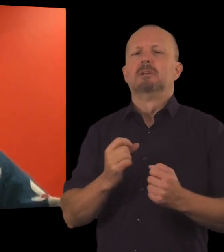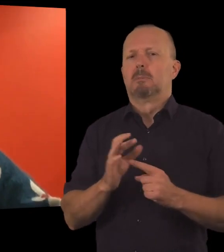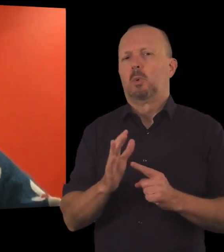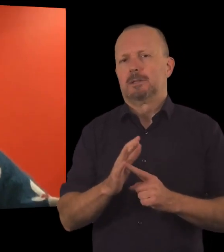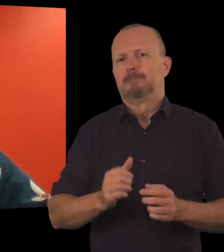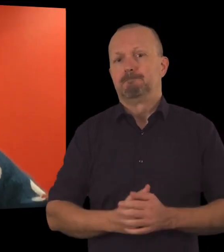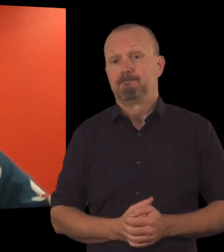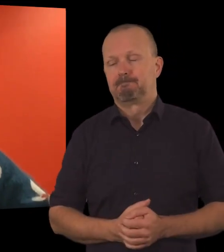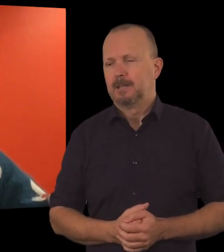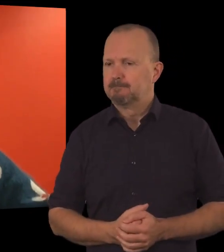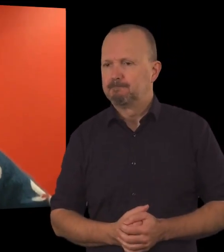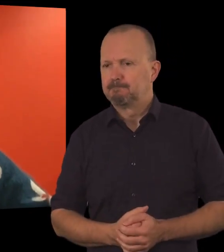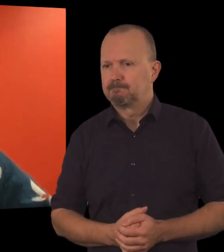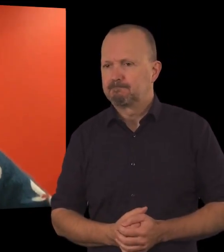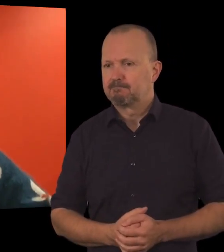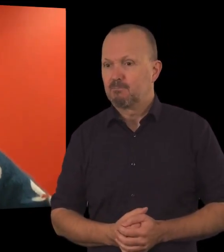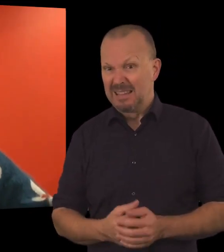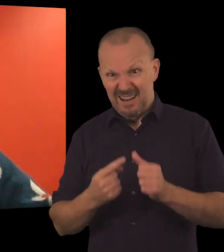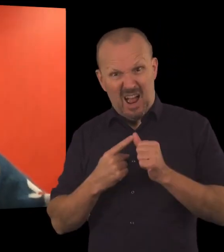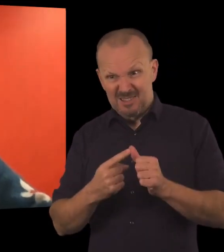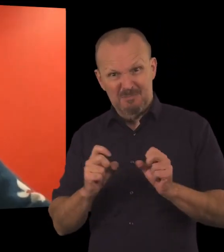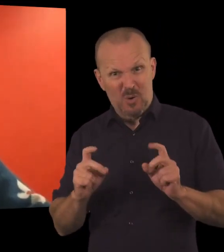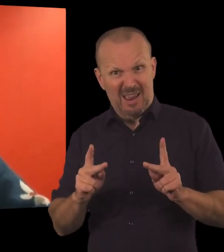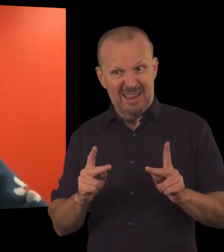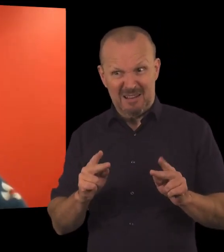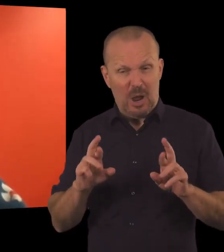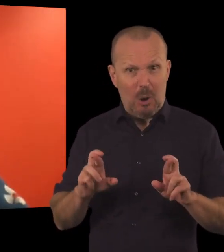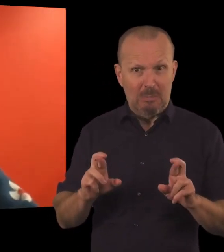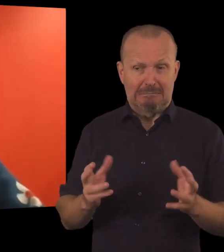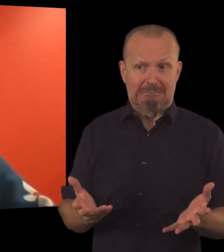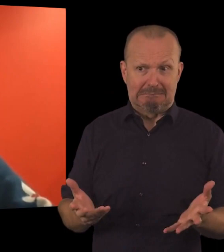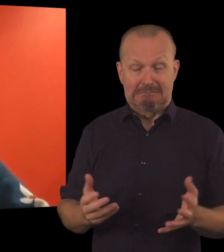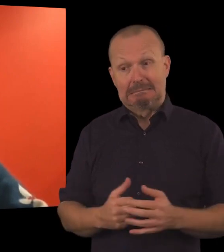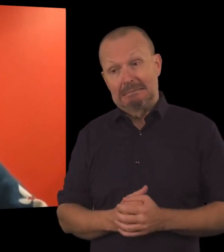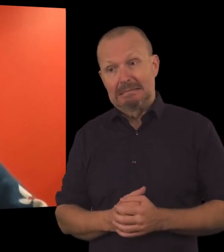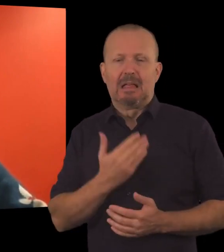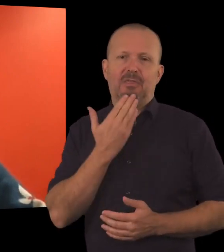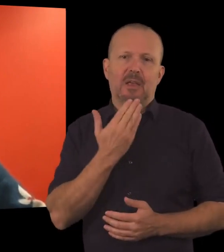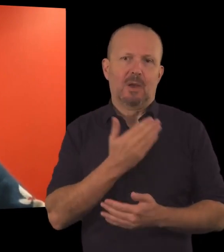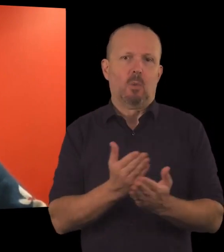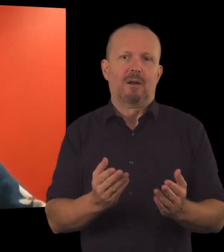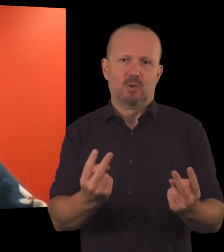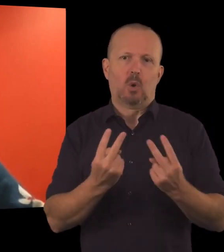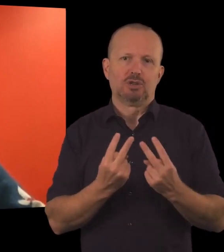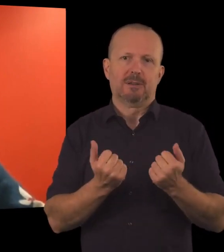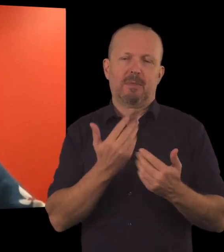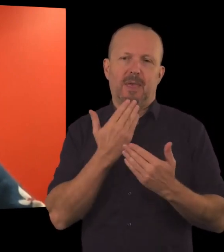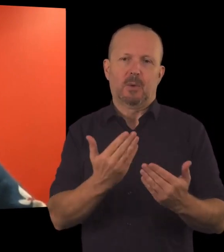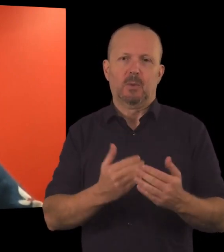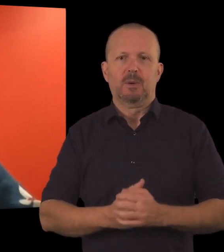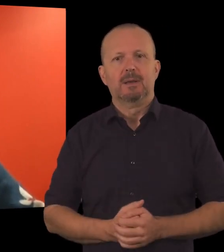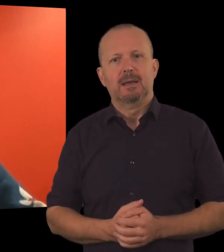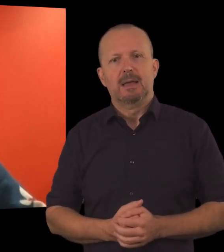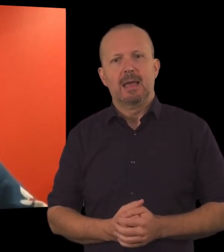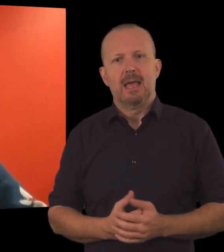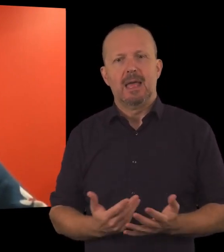too. Yeah. Did I answer them okay? I hope so. Gosh, thank you everybody who